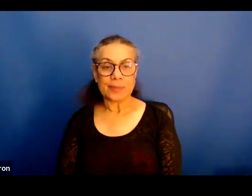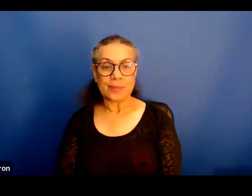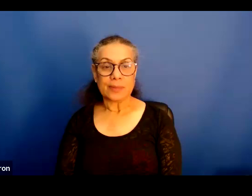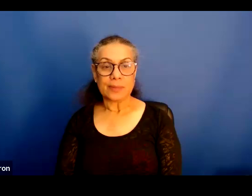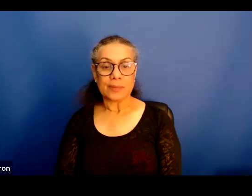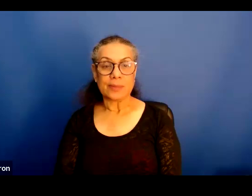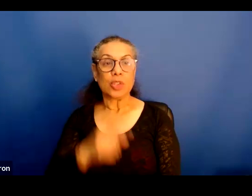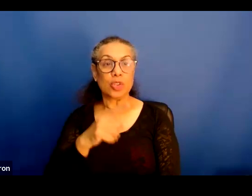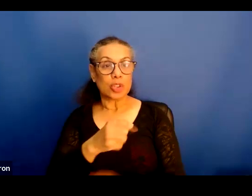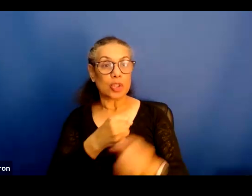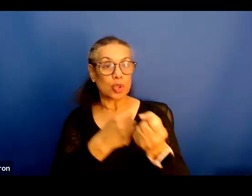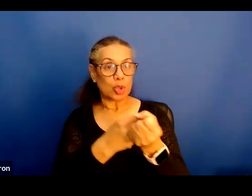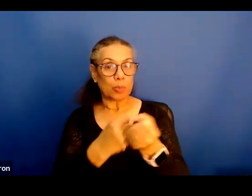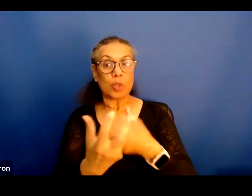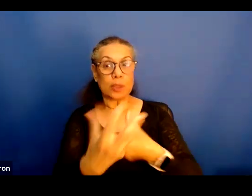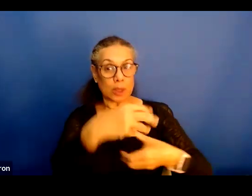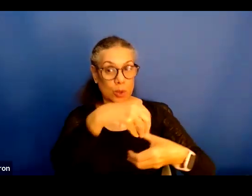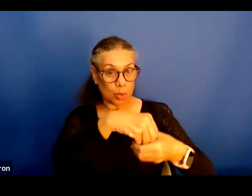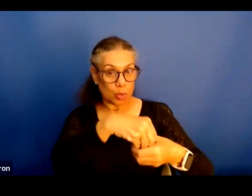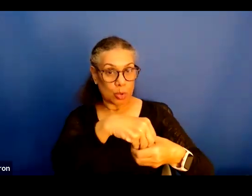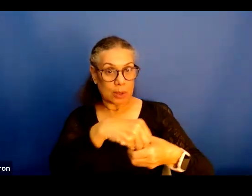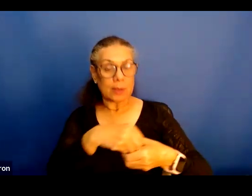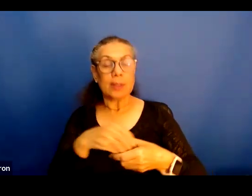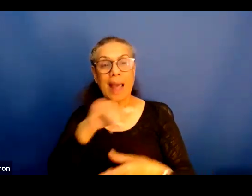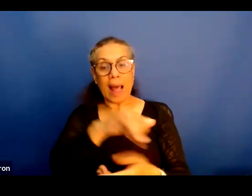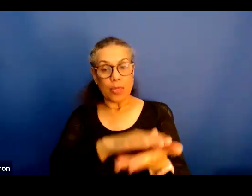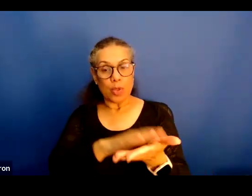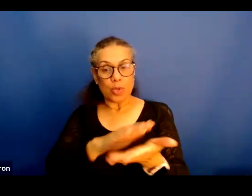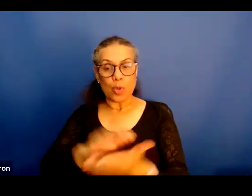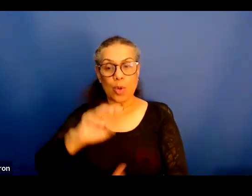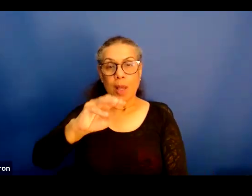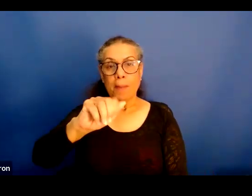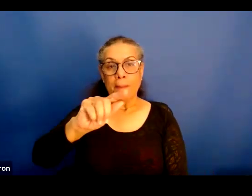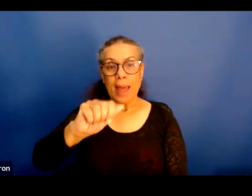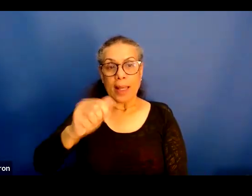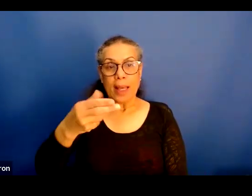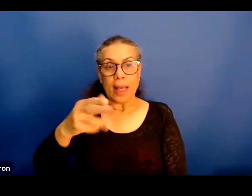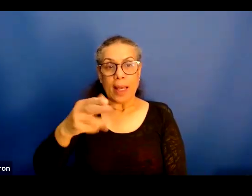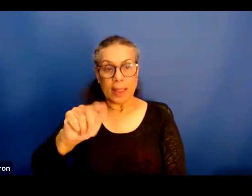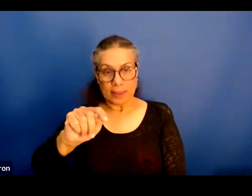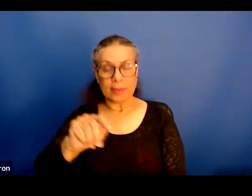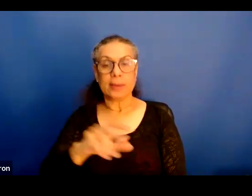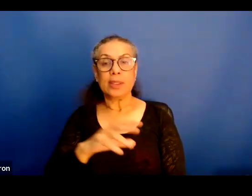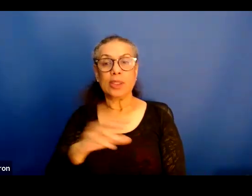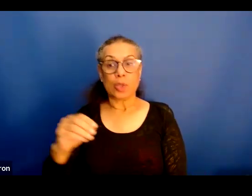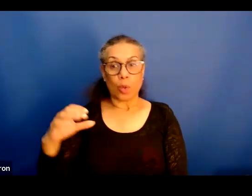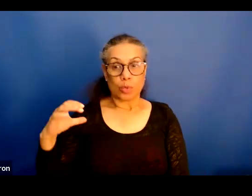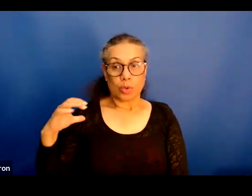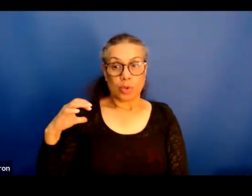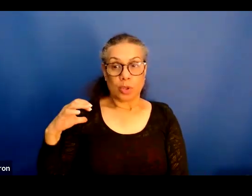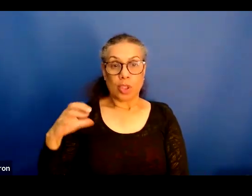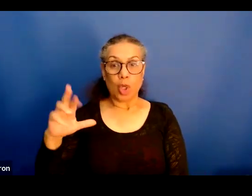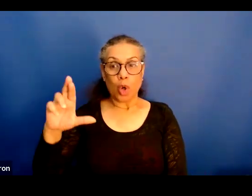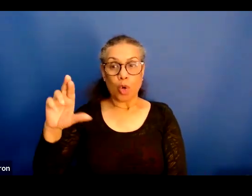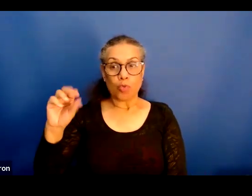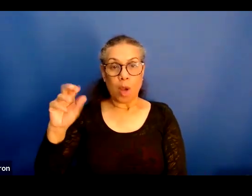and she supports inclusion, right, at the Matterhunt. And so we're going to, Chair Robinson has a thing she